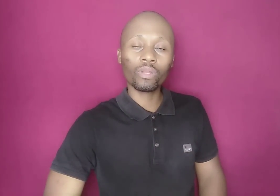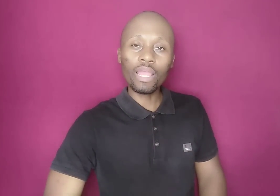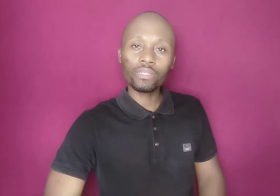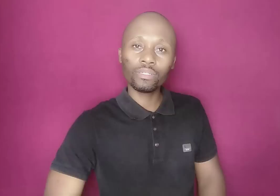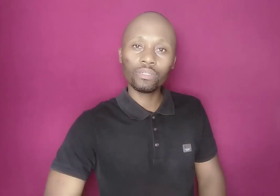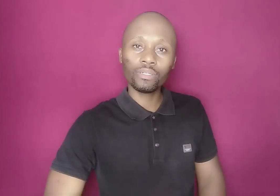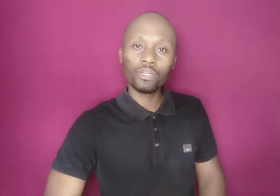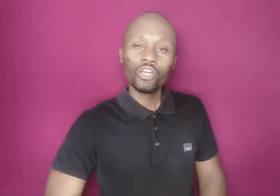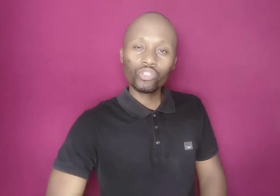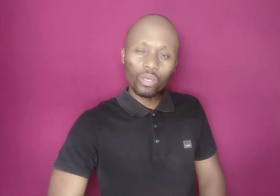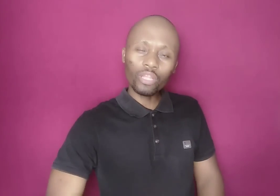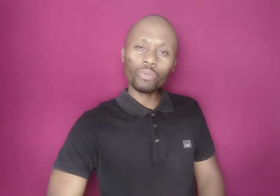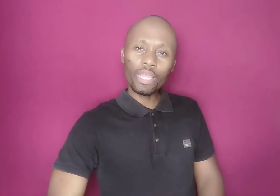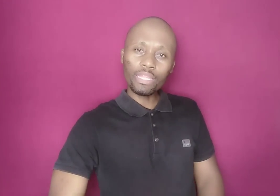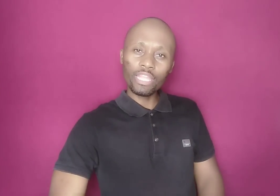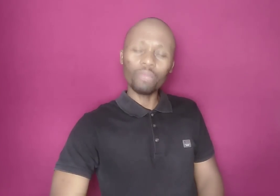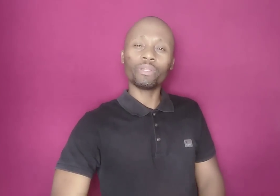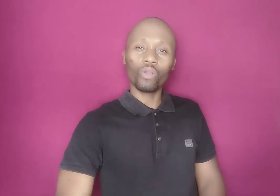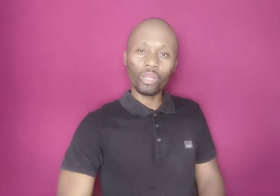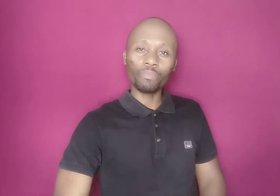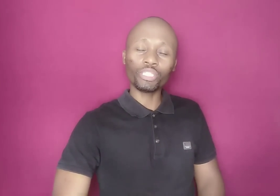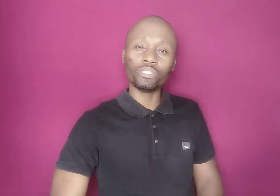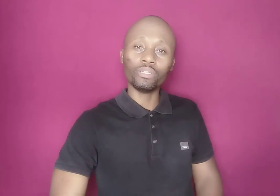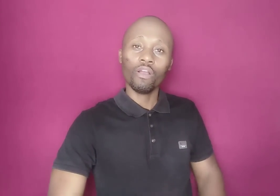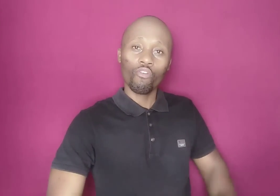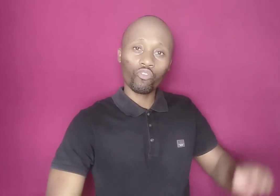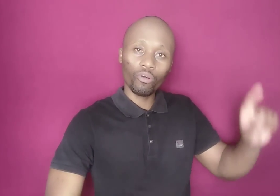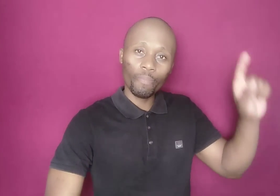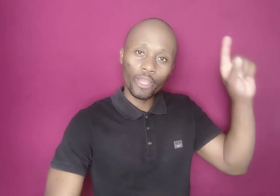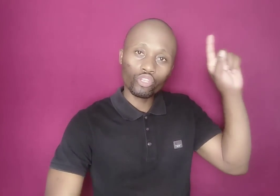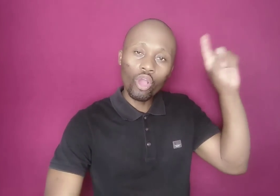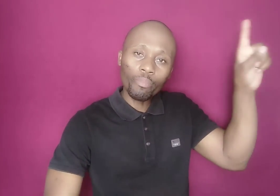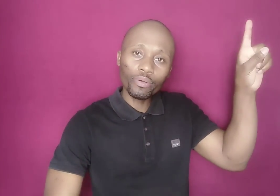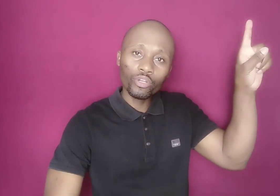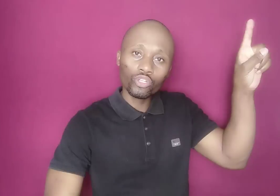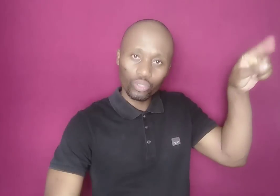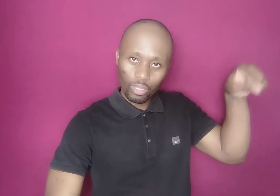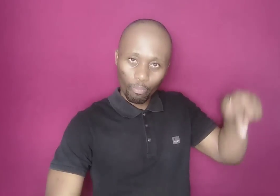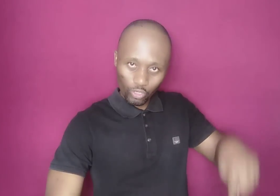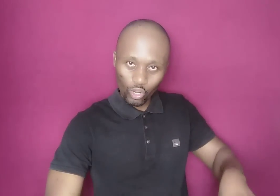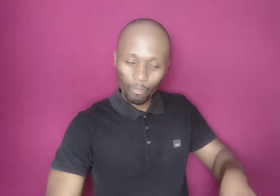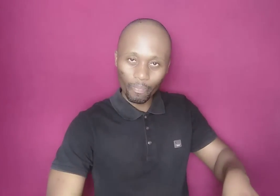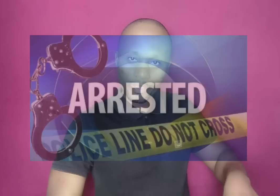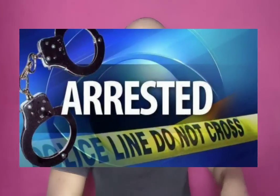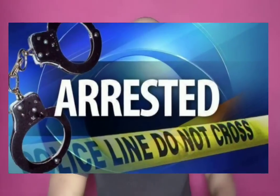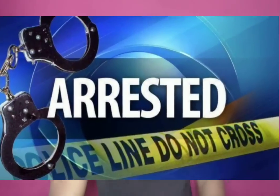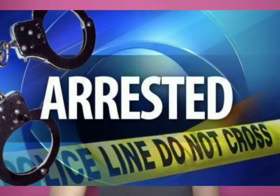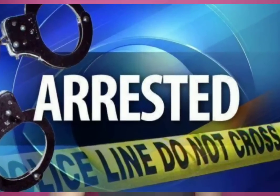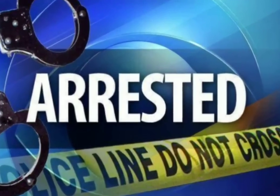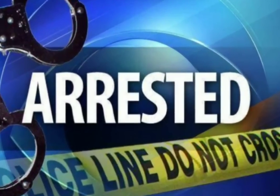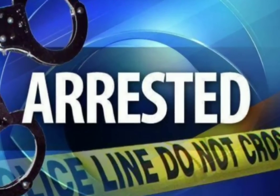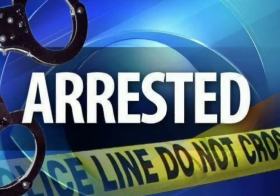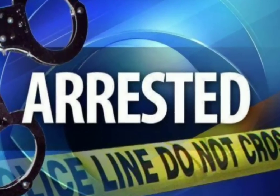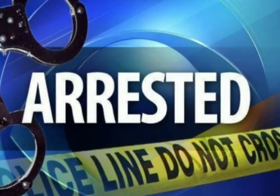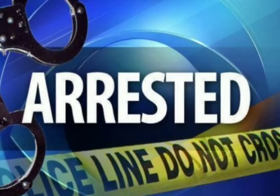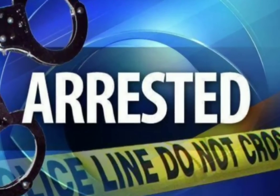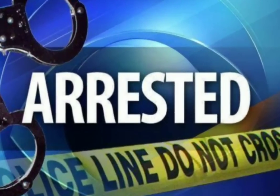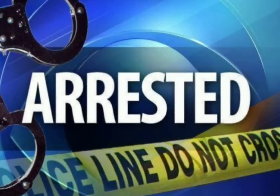Right? So that we can deal with corruption from the top to the bottom. Because right now, the people that are busy